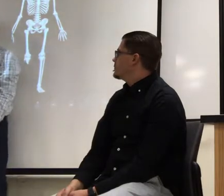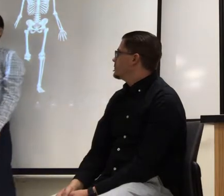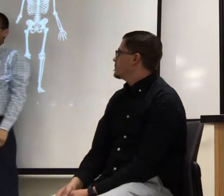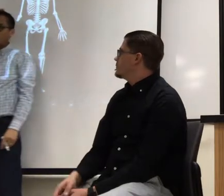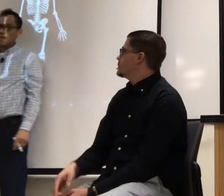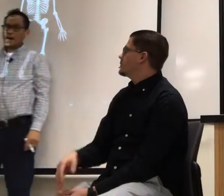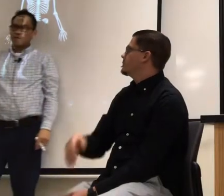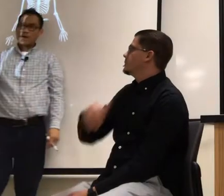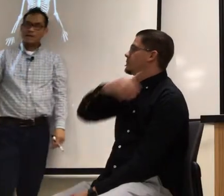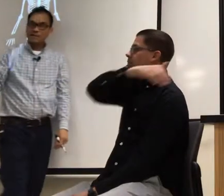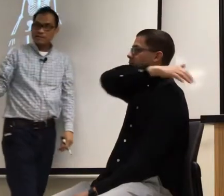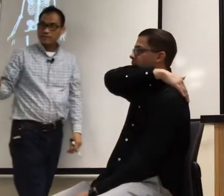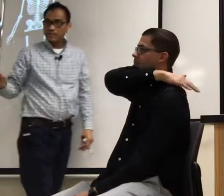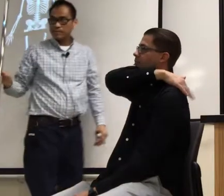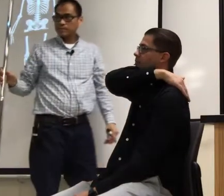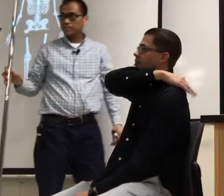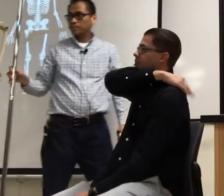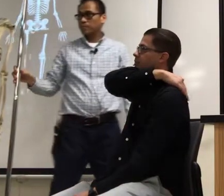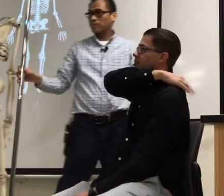skeleton. Your scapula on the back, right?